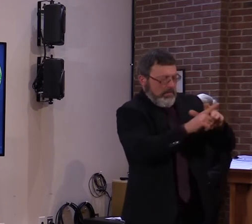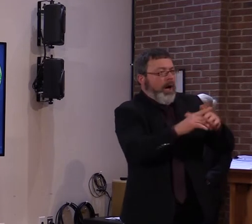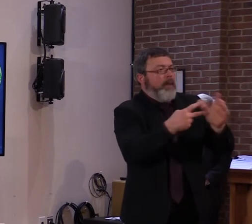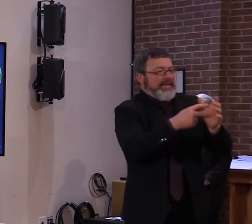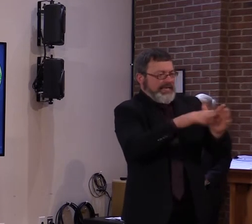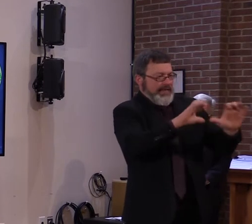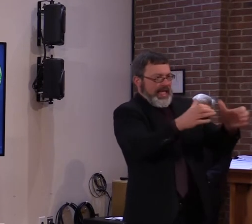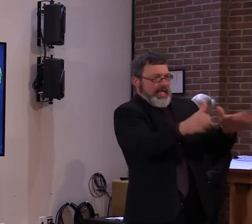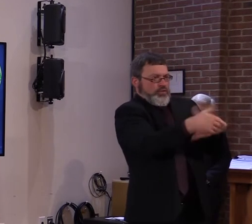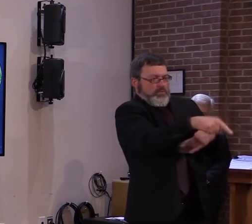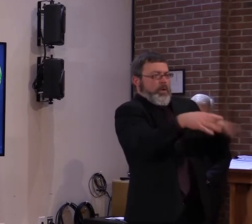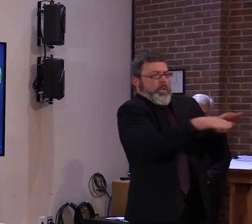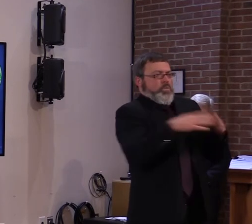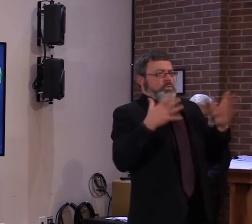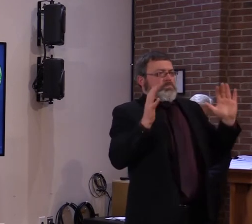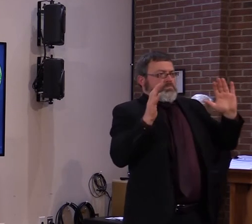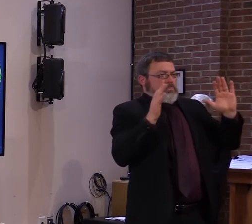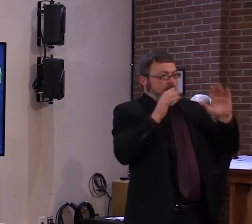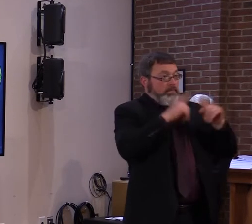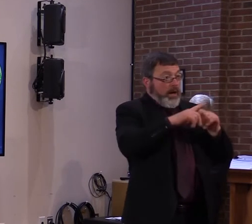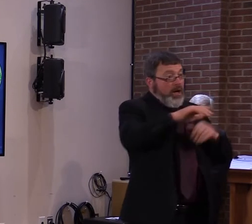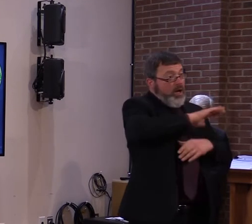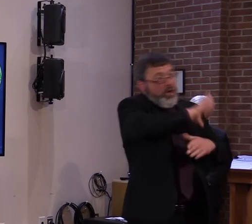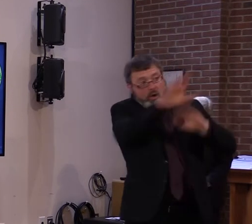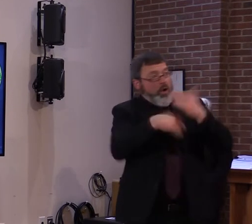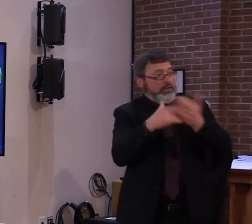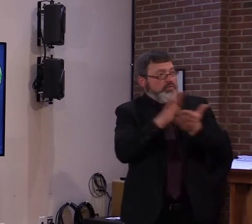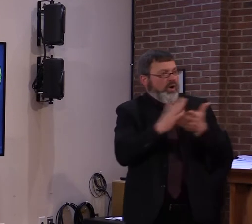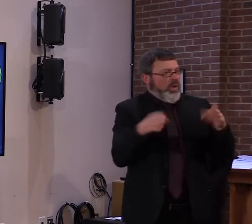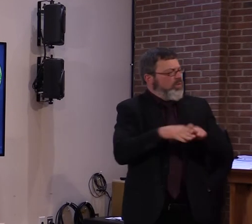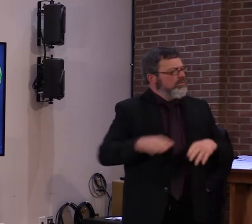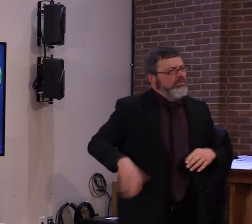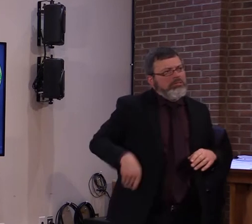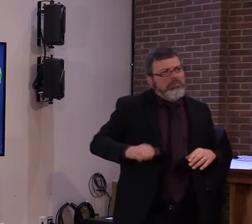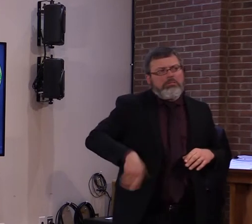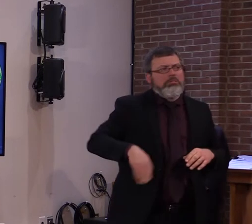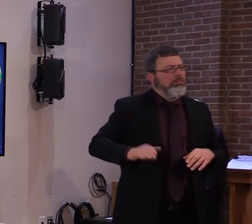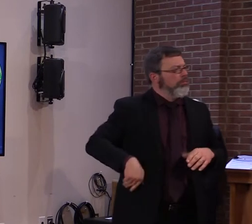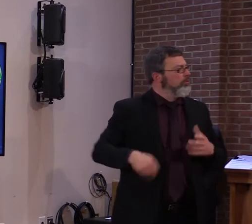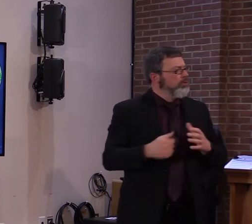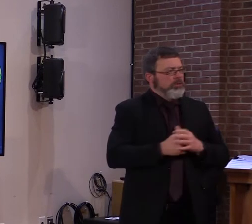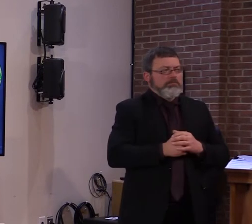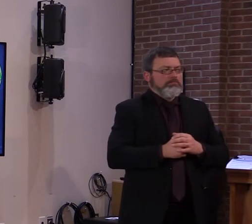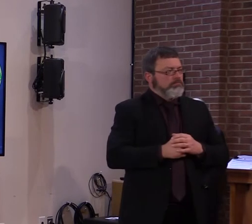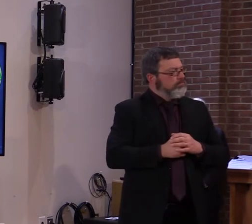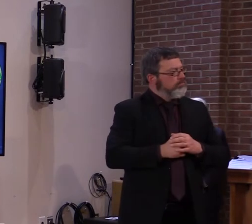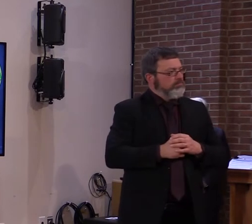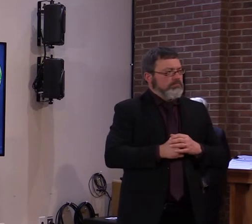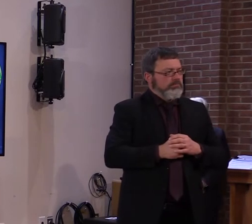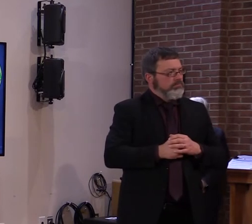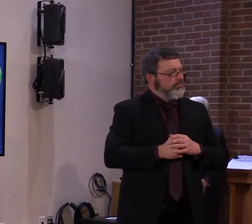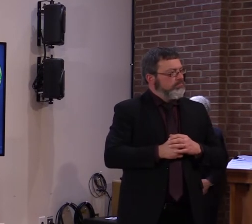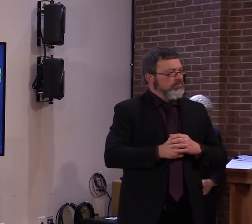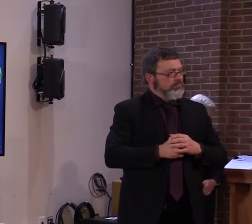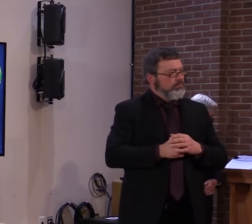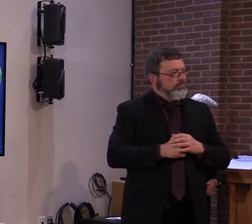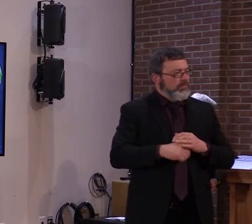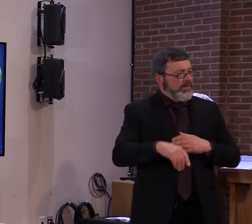in-person learning is, not only for academics, but also for kids' health and social and developmental